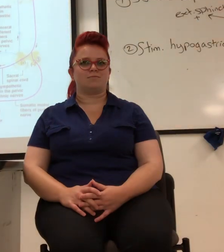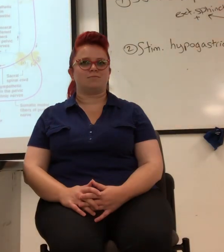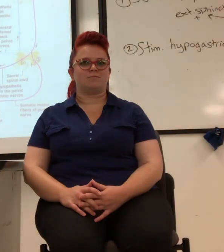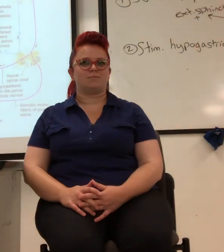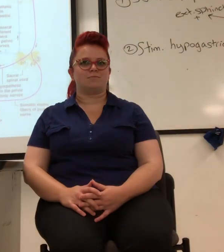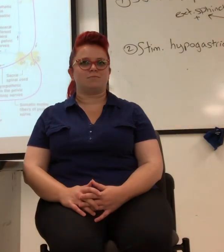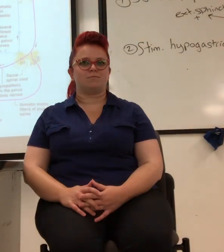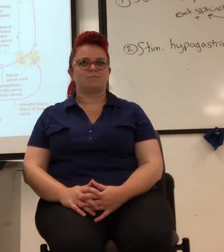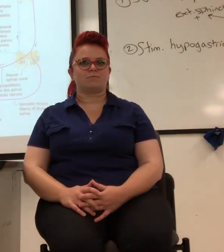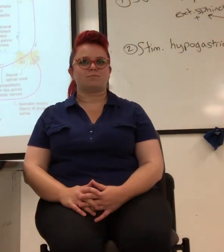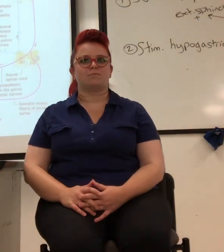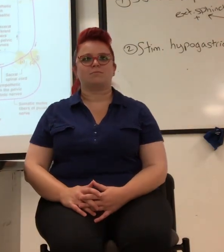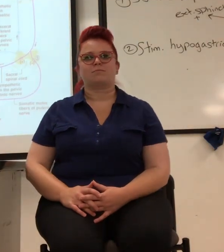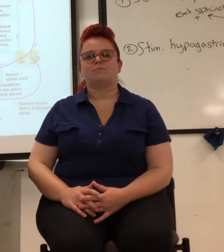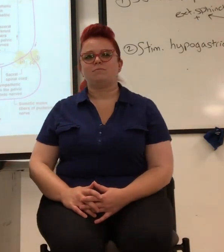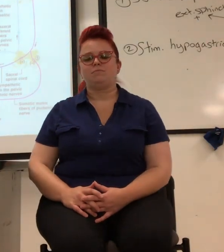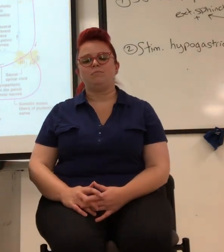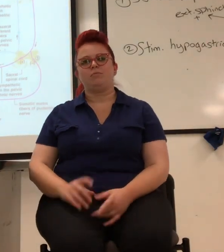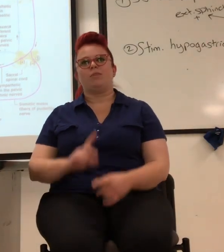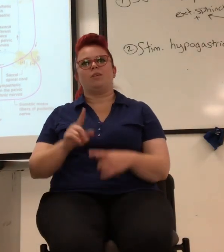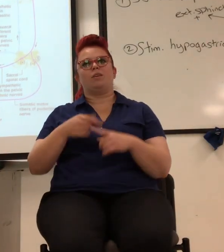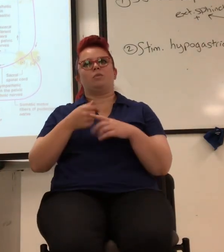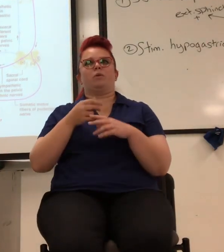inhibit detrusor,